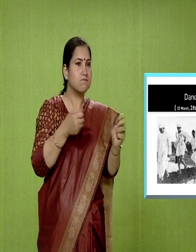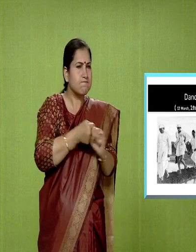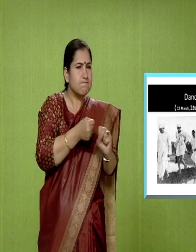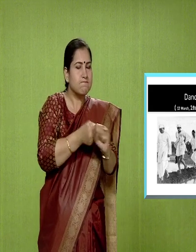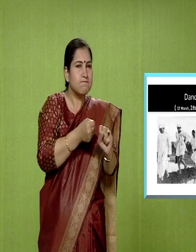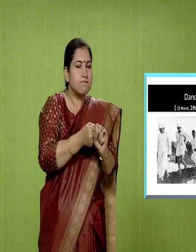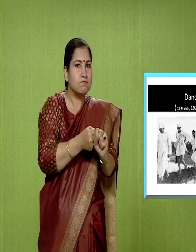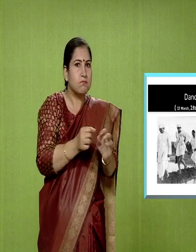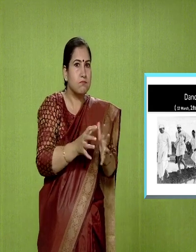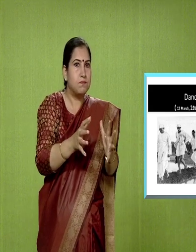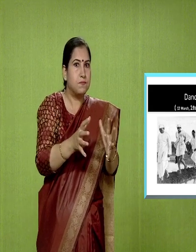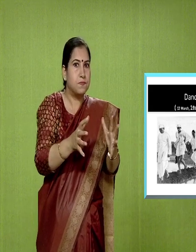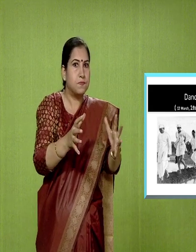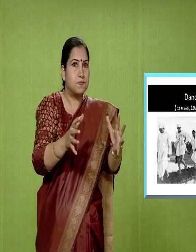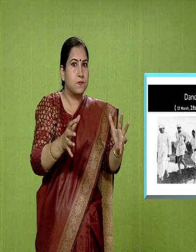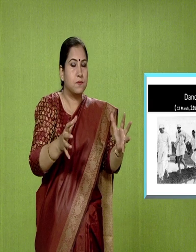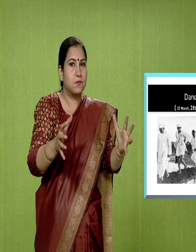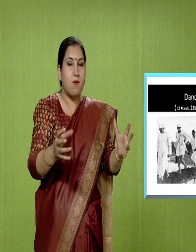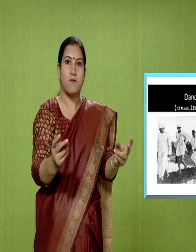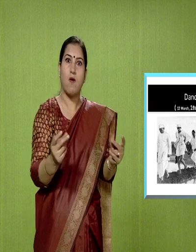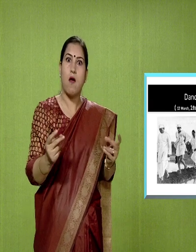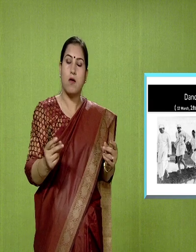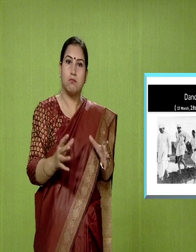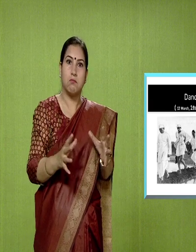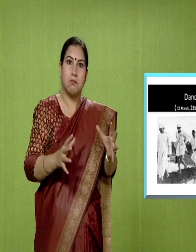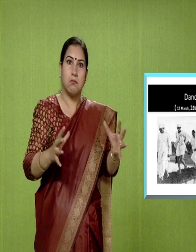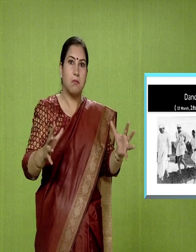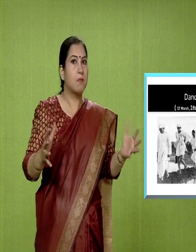movement started moving at fast speed,